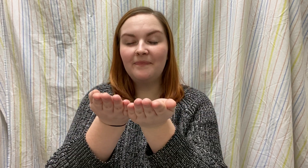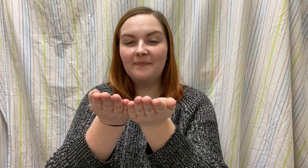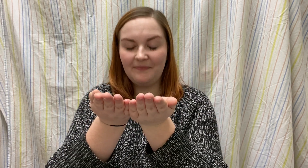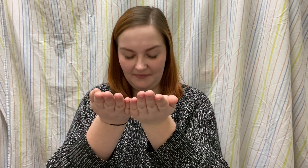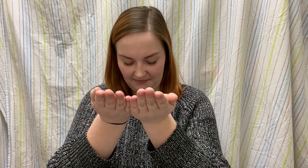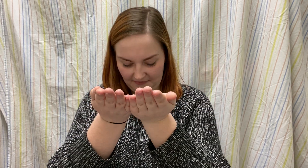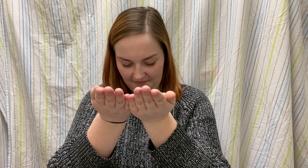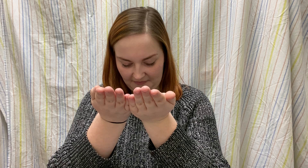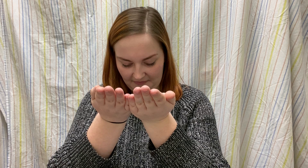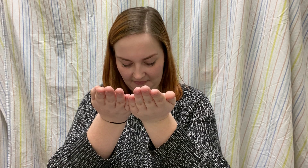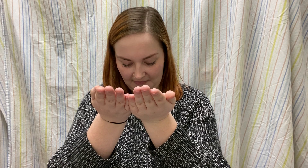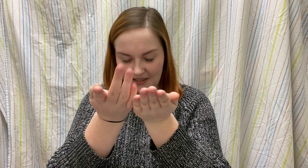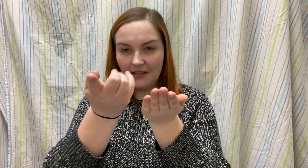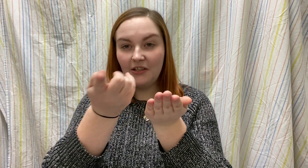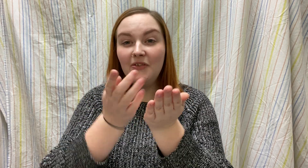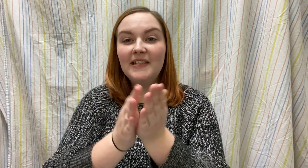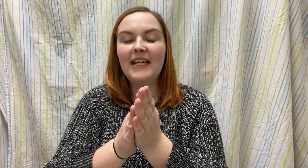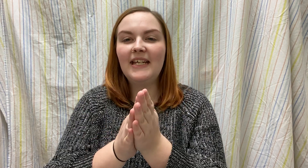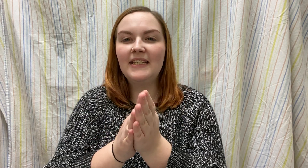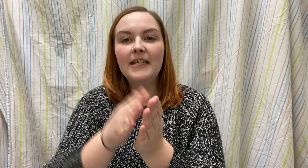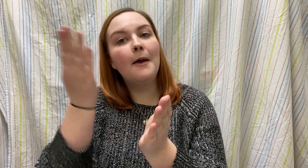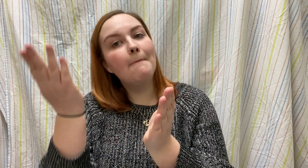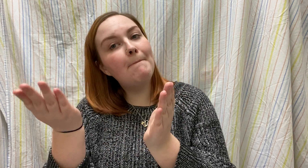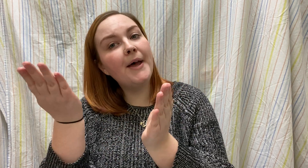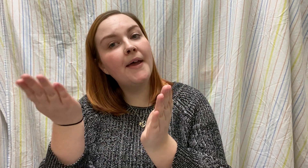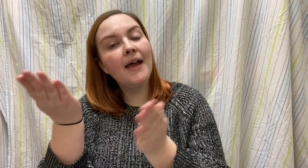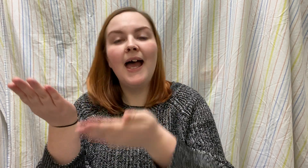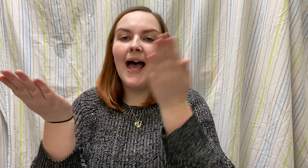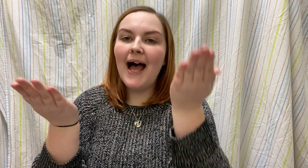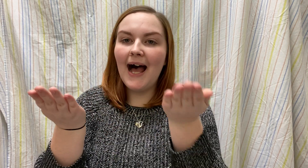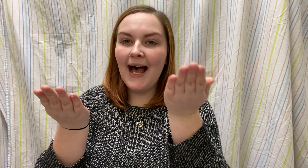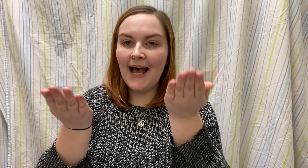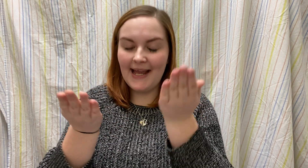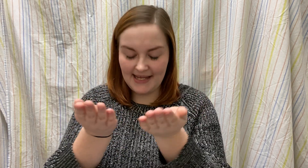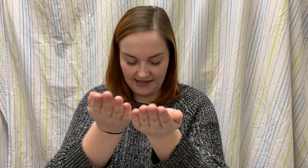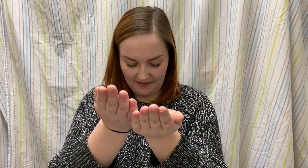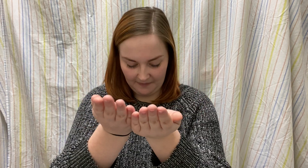You say it. P. I.